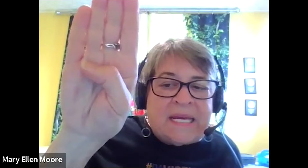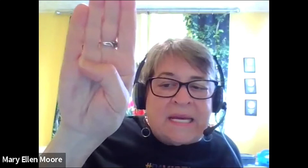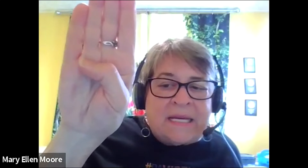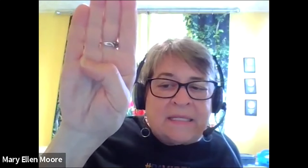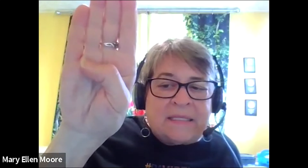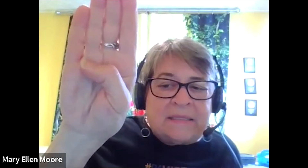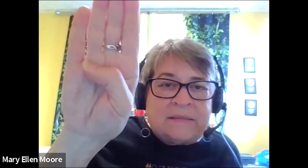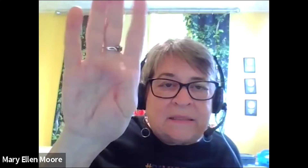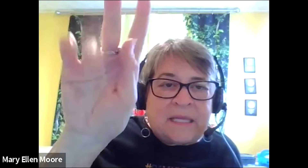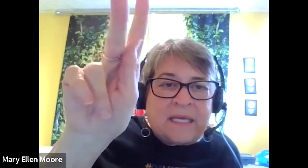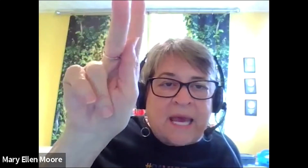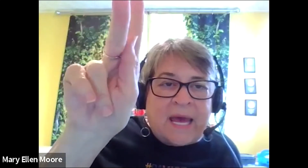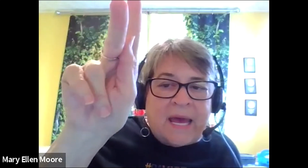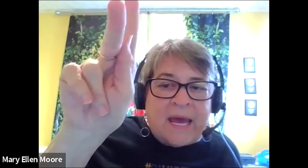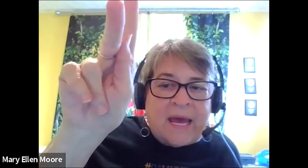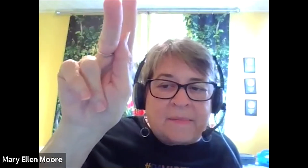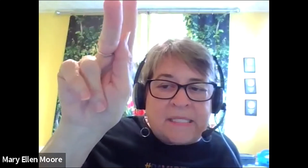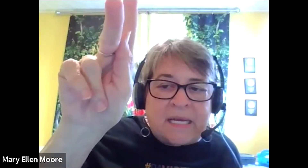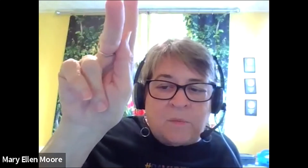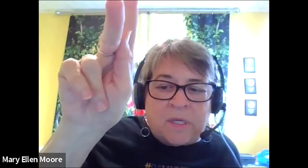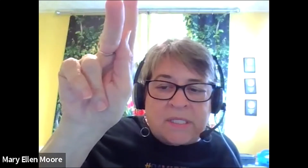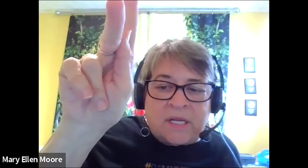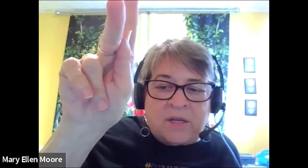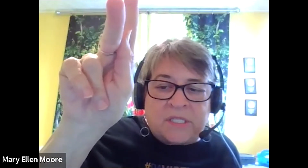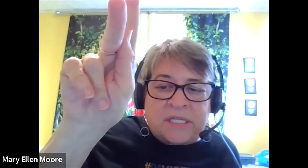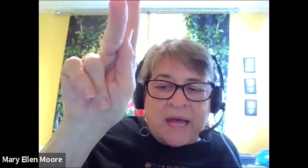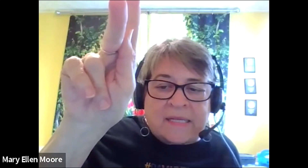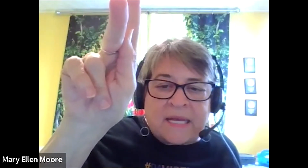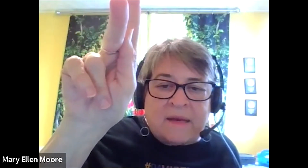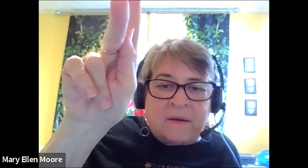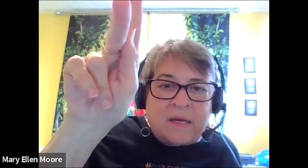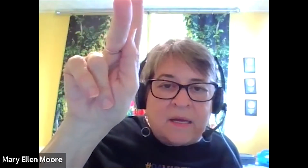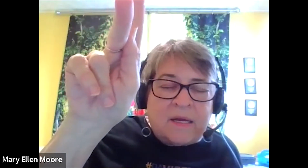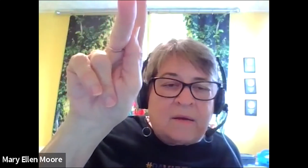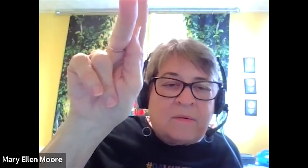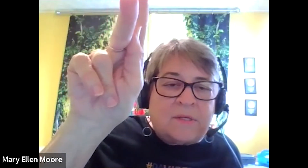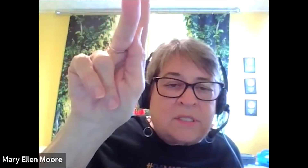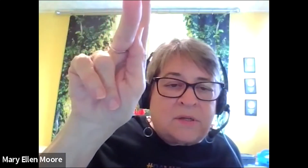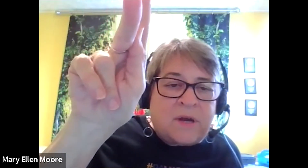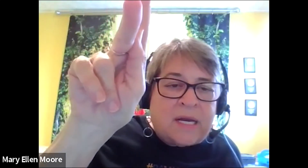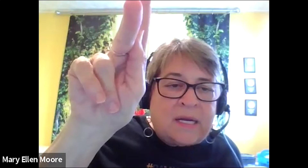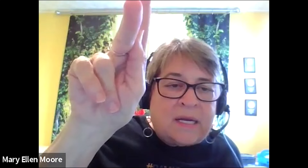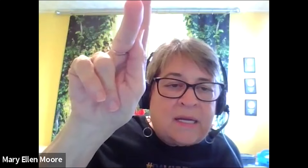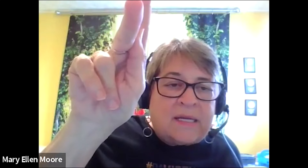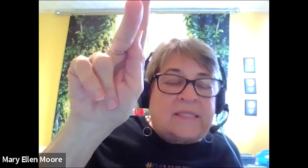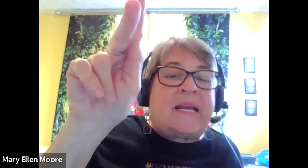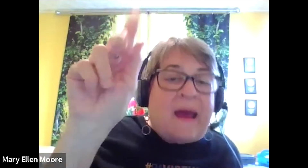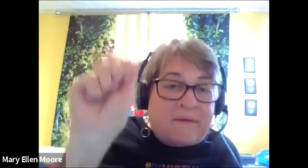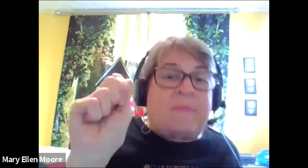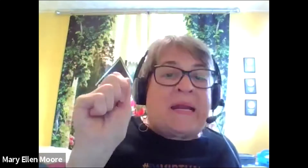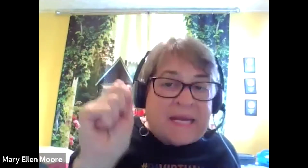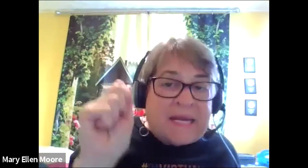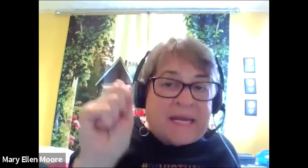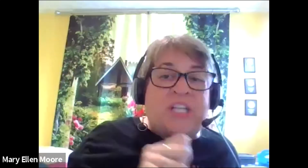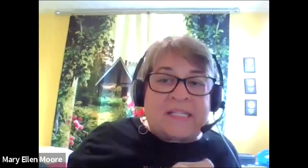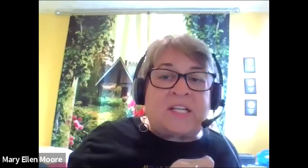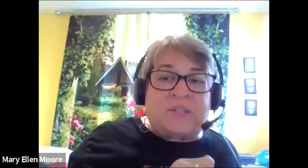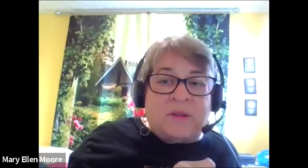B. Okay, I'm seeing ones that you're still asking, which is great. Did everybody get a chance to do their